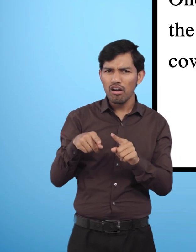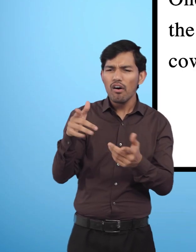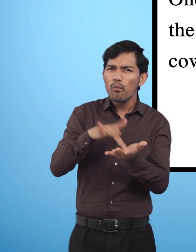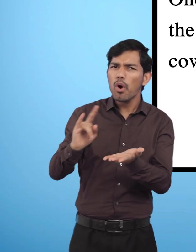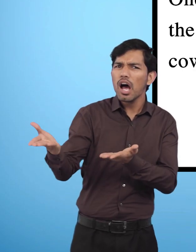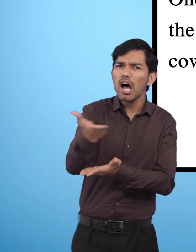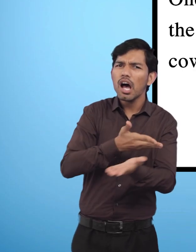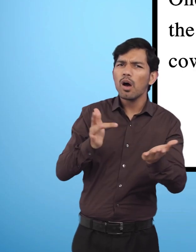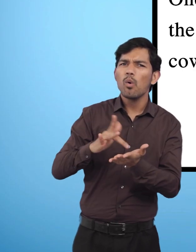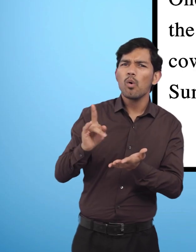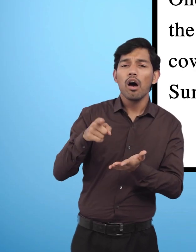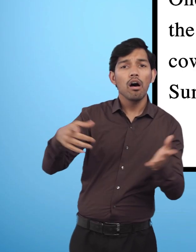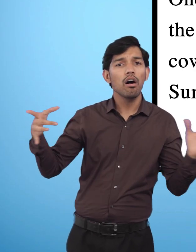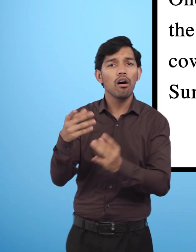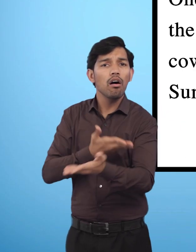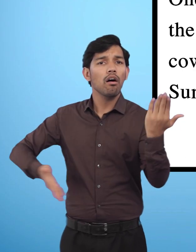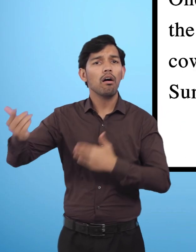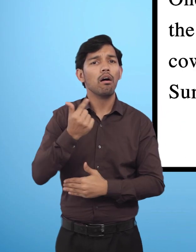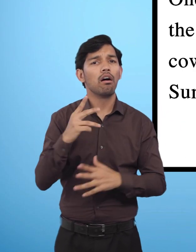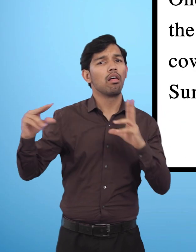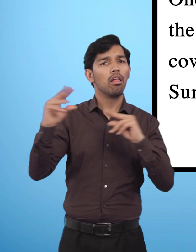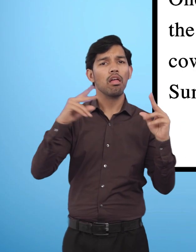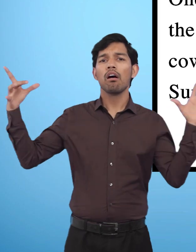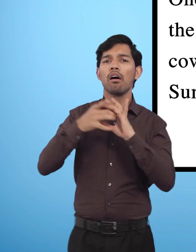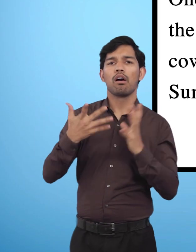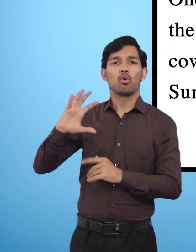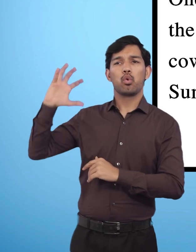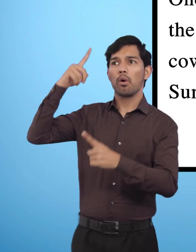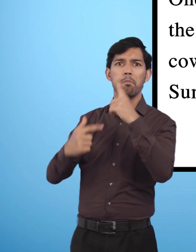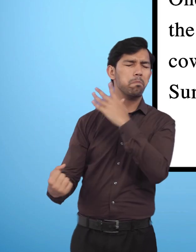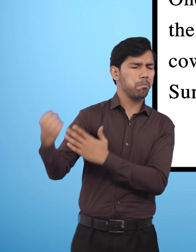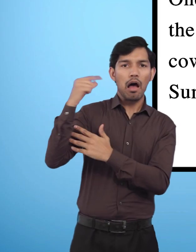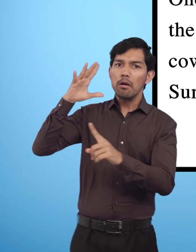They talk about the sun being the main source of energy.